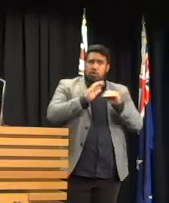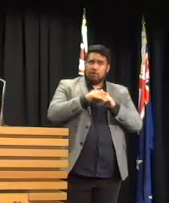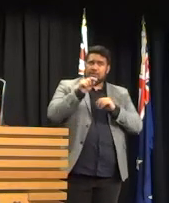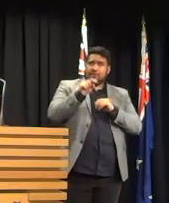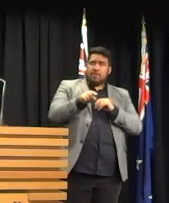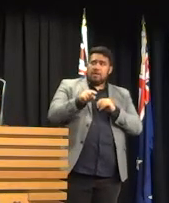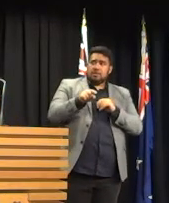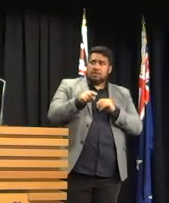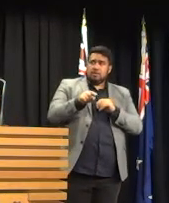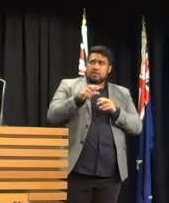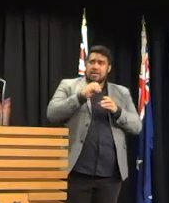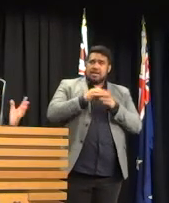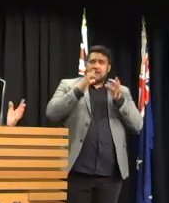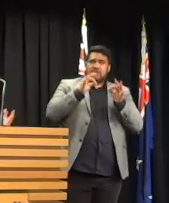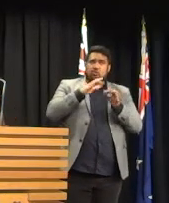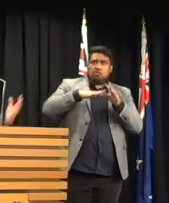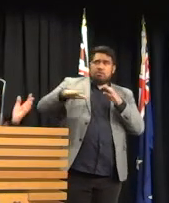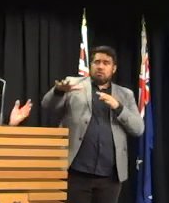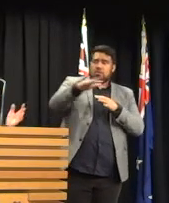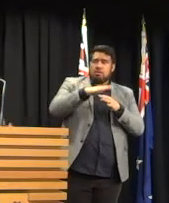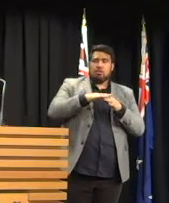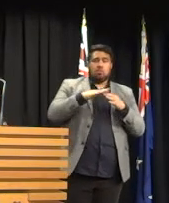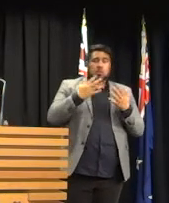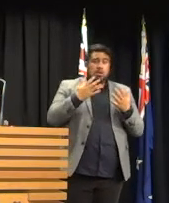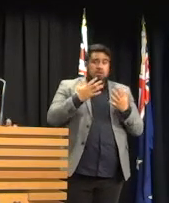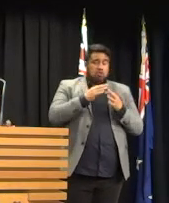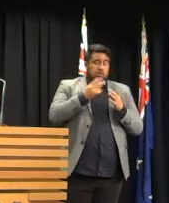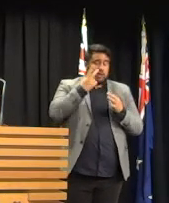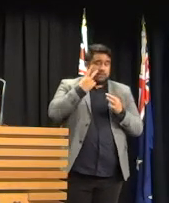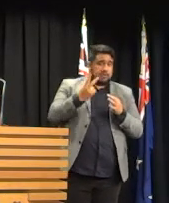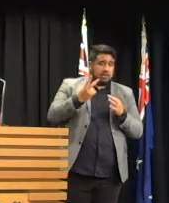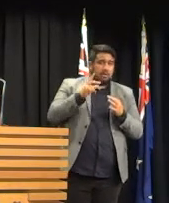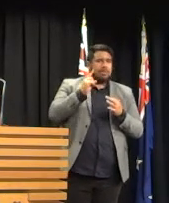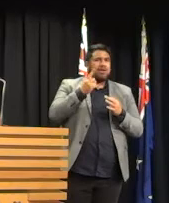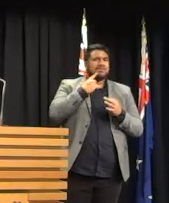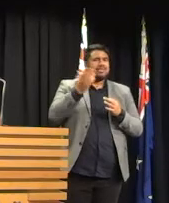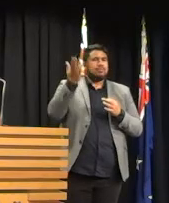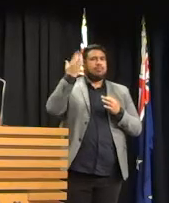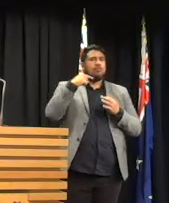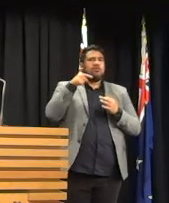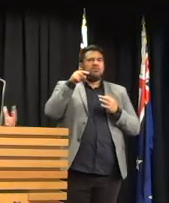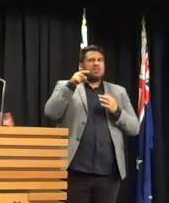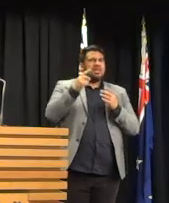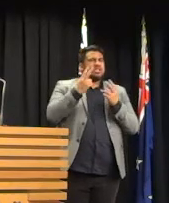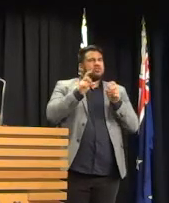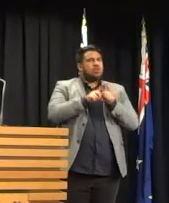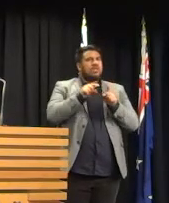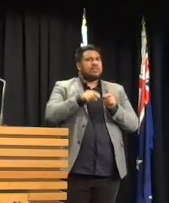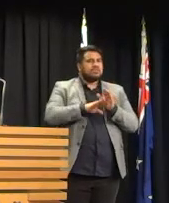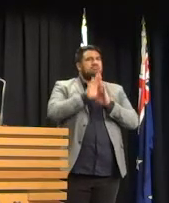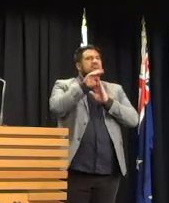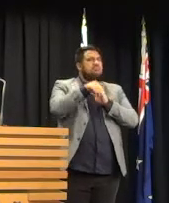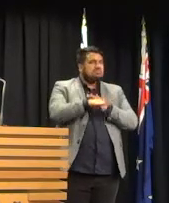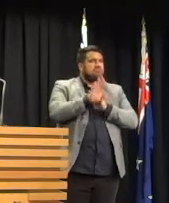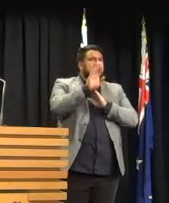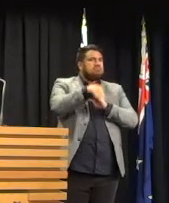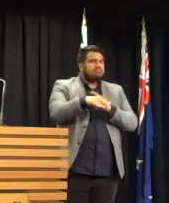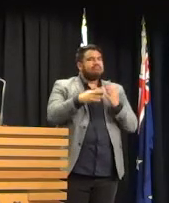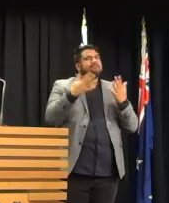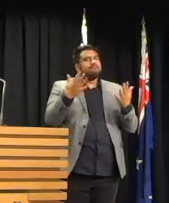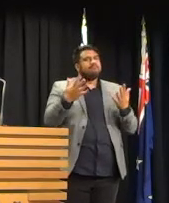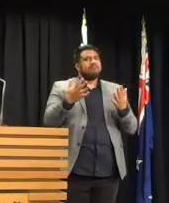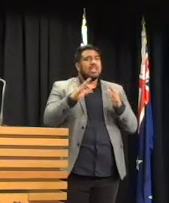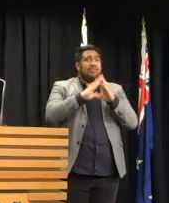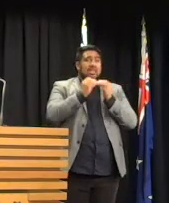I've had reported to me in recent time. As I've said in the past, these things ebb and flow, and nothing that I've seen is out of